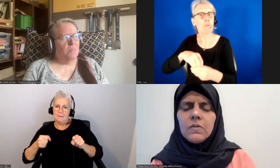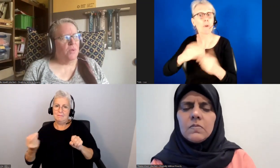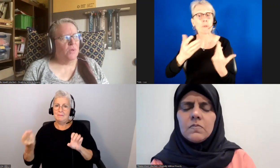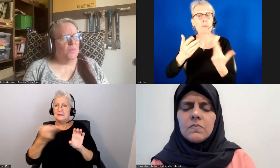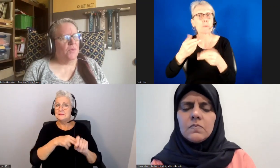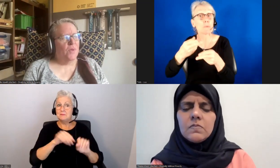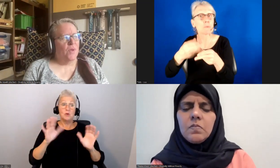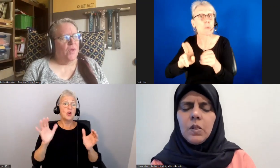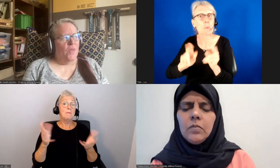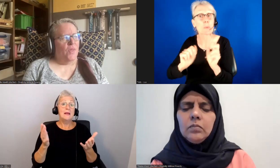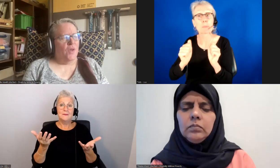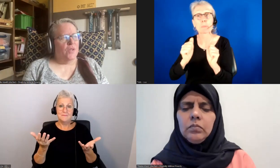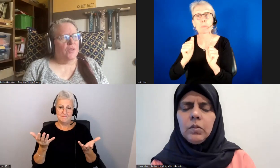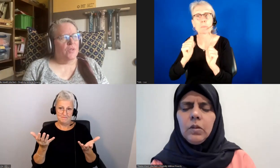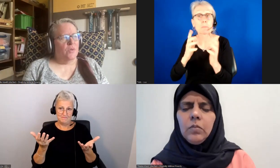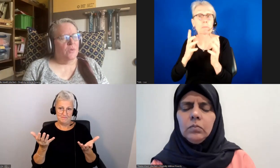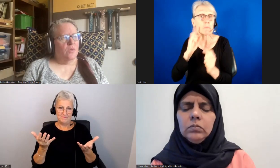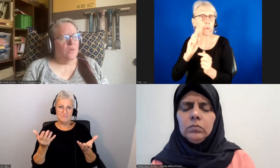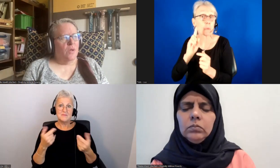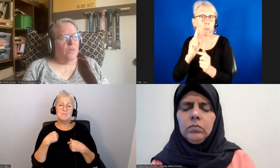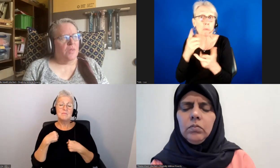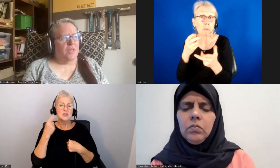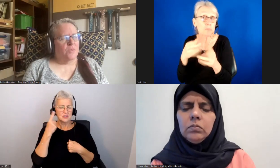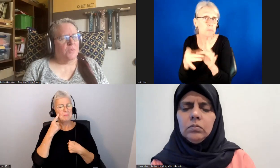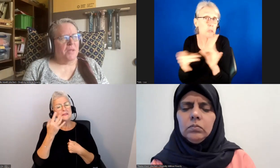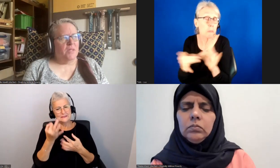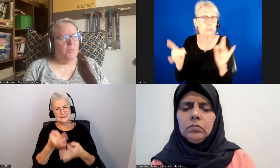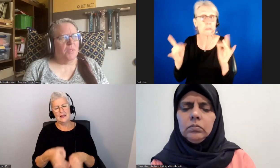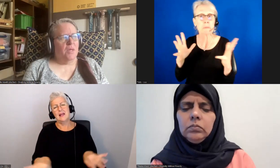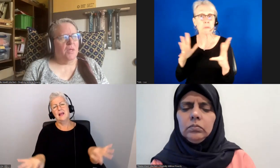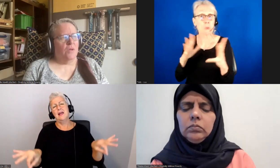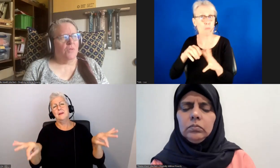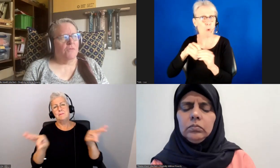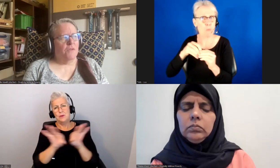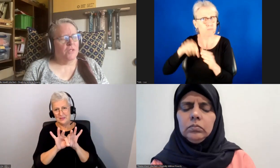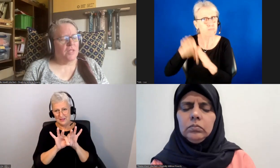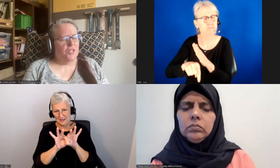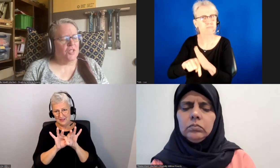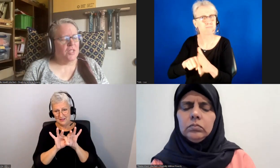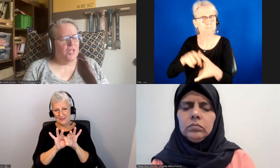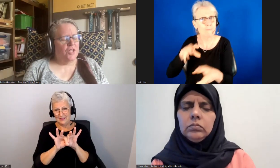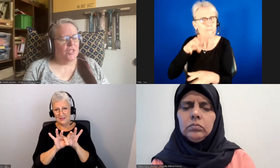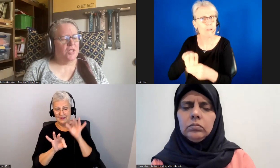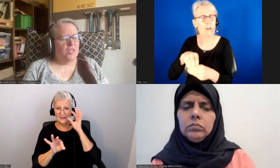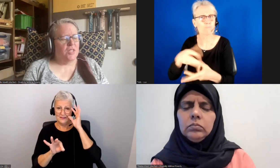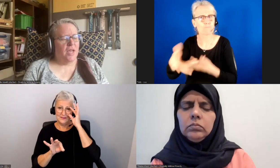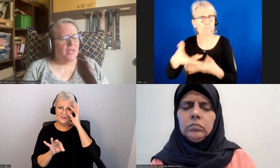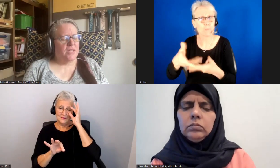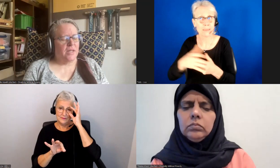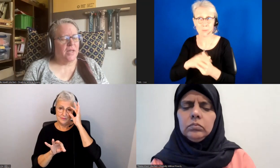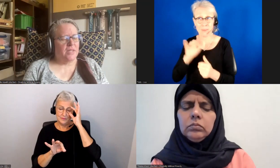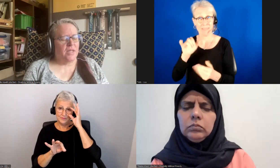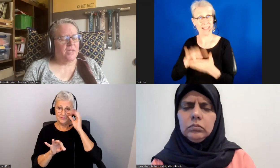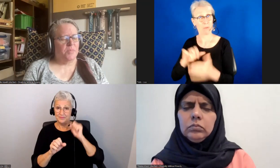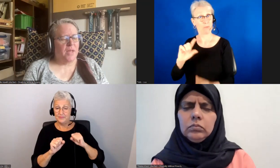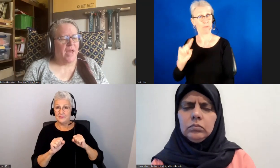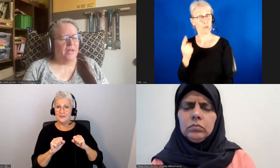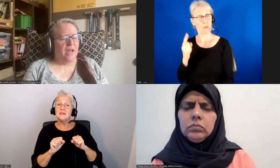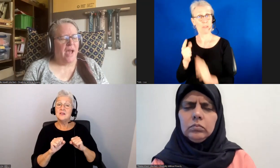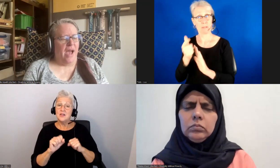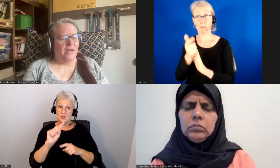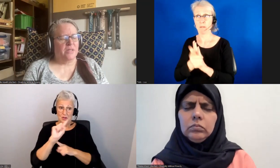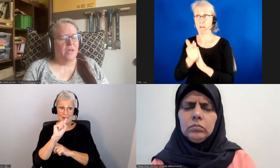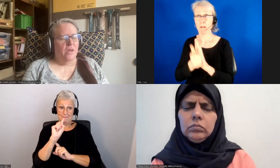it's really important that this was meant to be, the first legislation since the